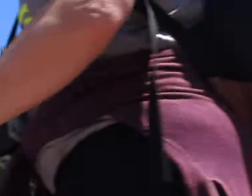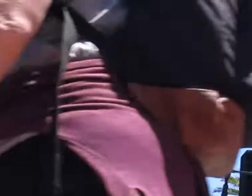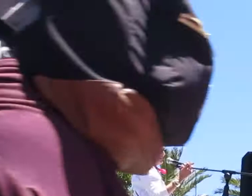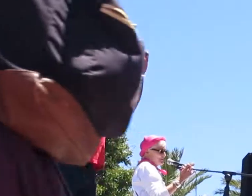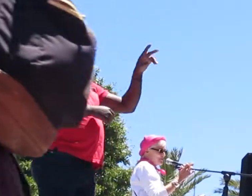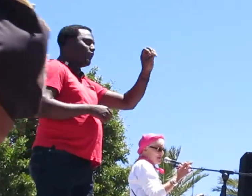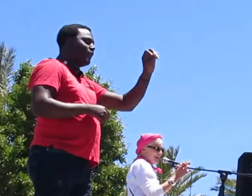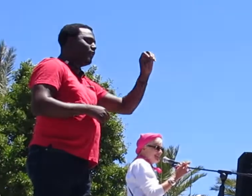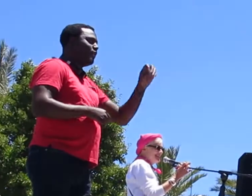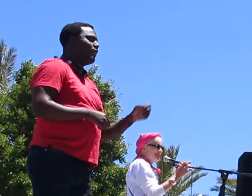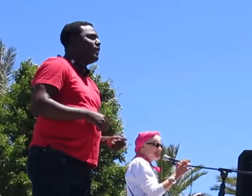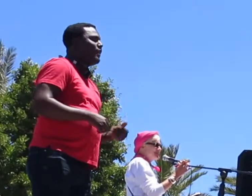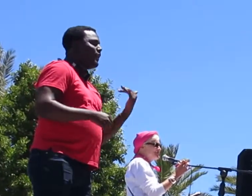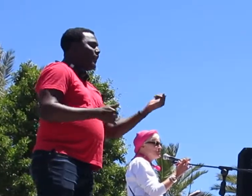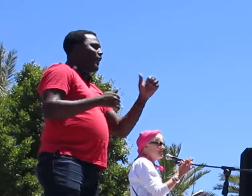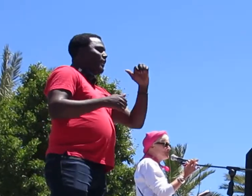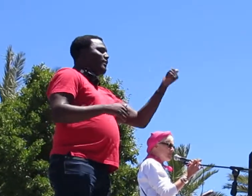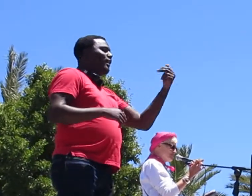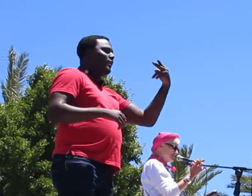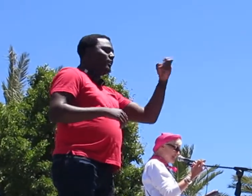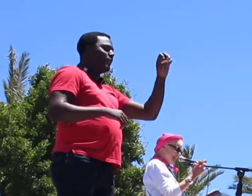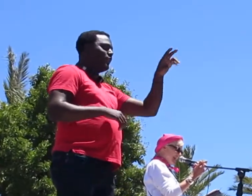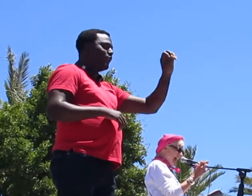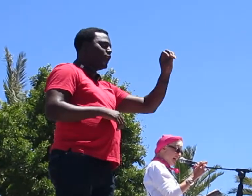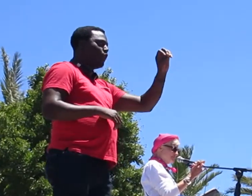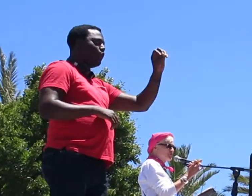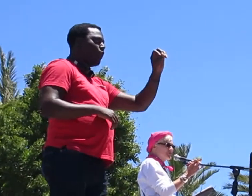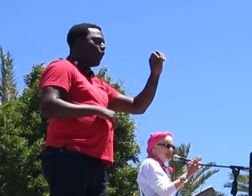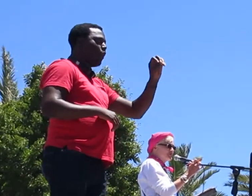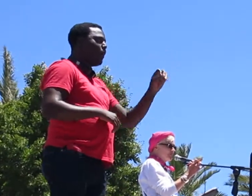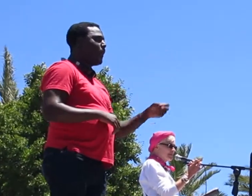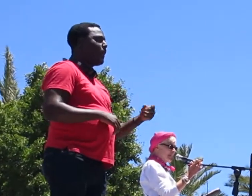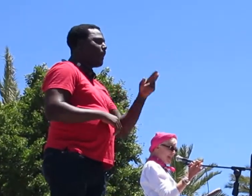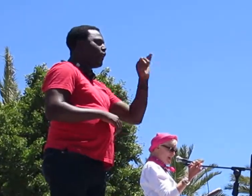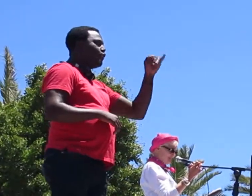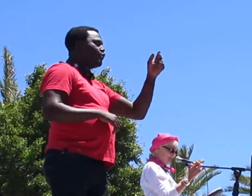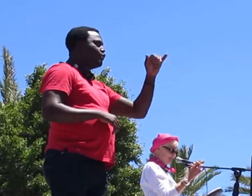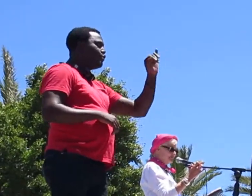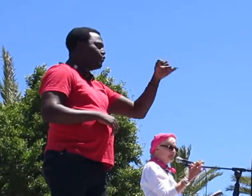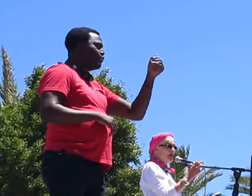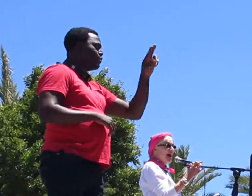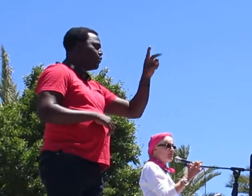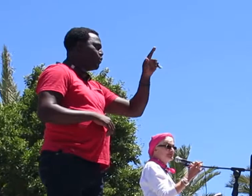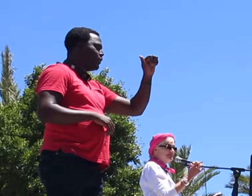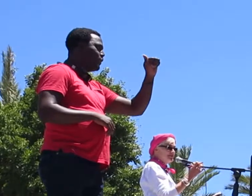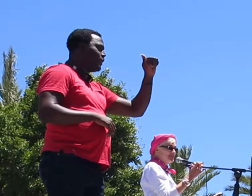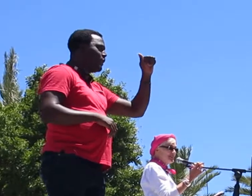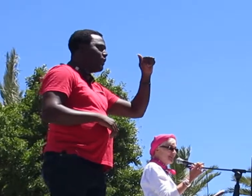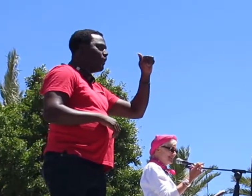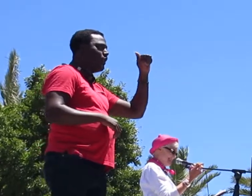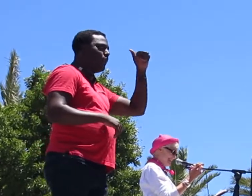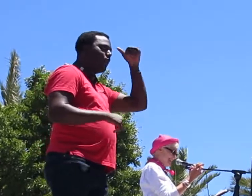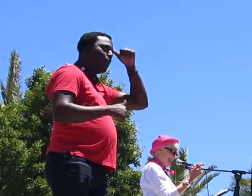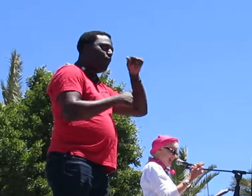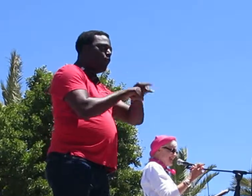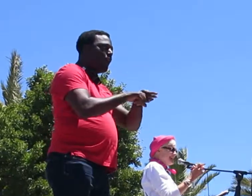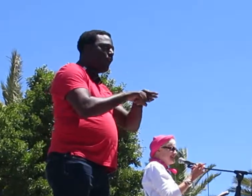And now another hero of mine, Julia Brothers, actress extraordinaire. Wow, she's